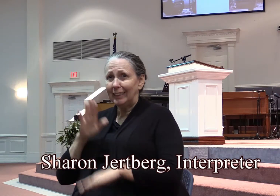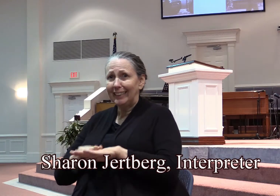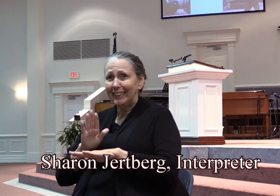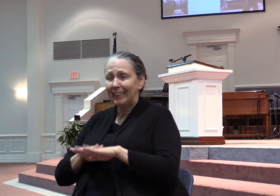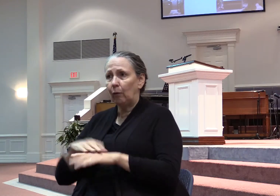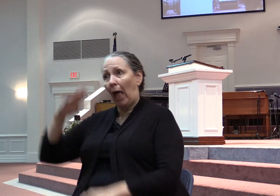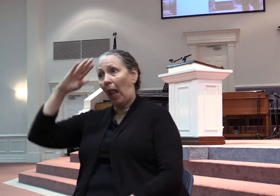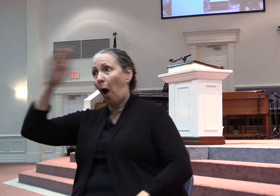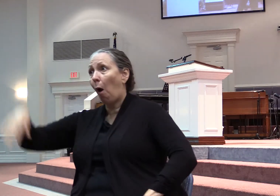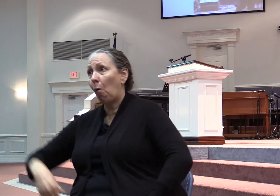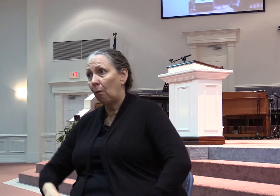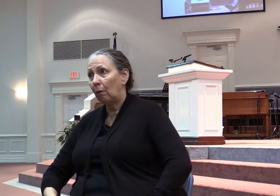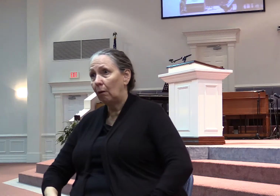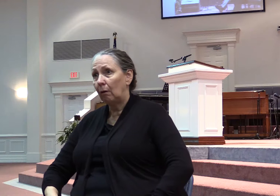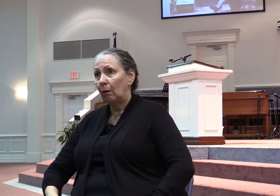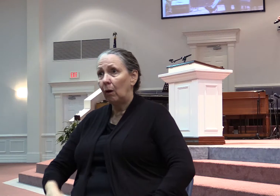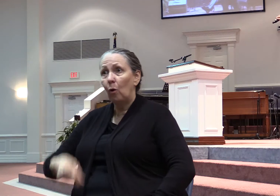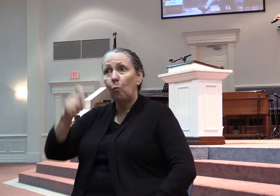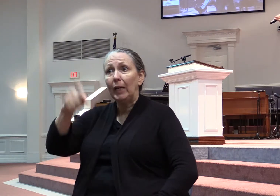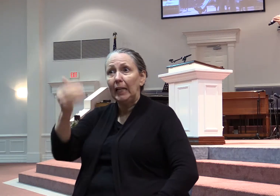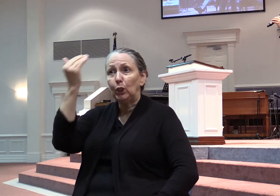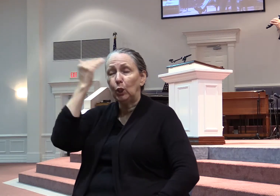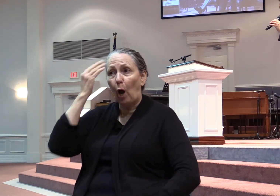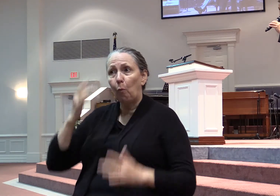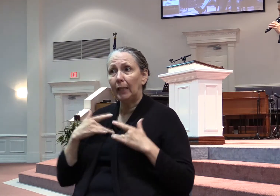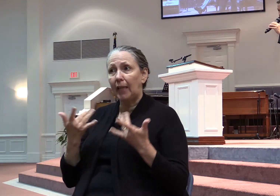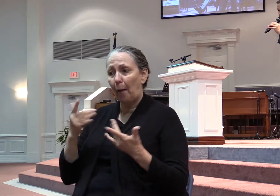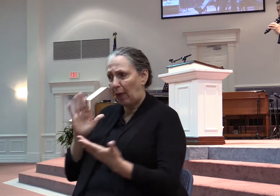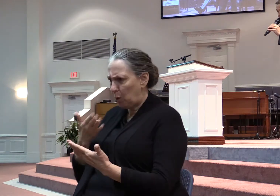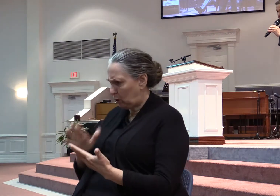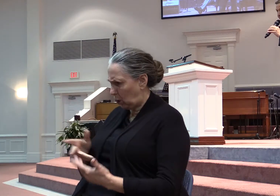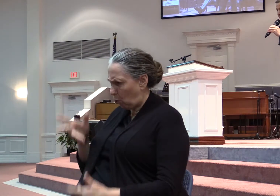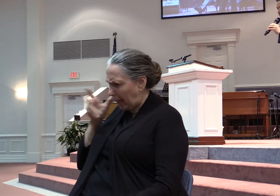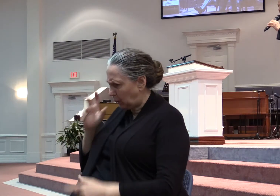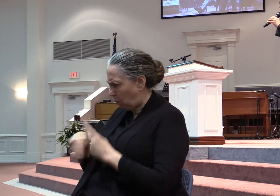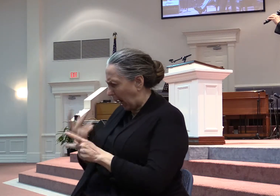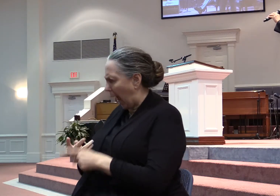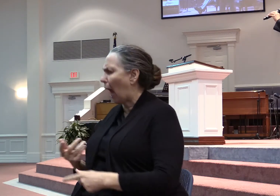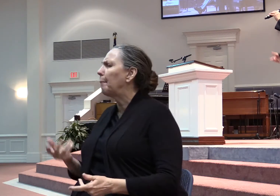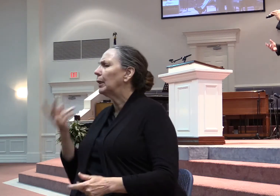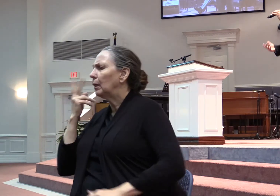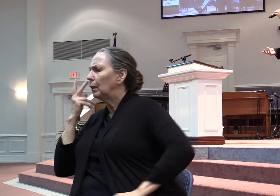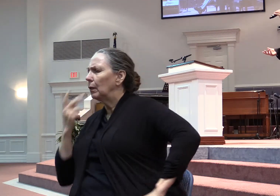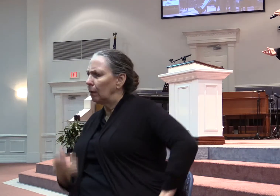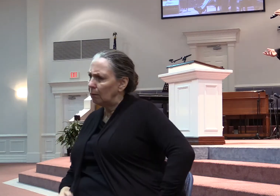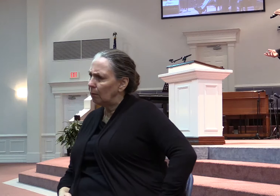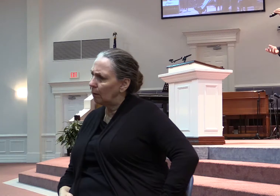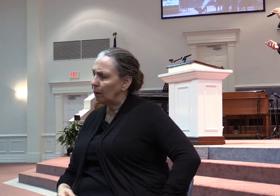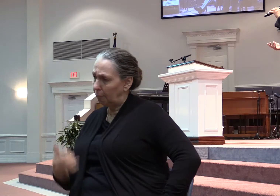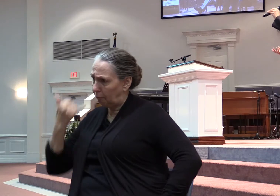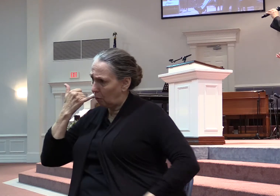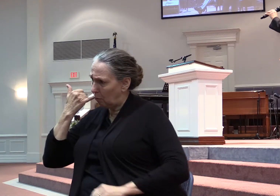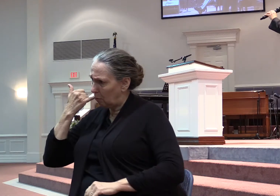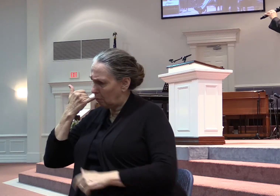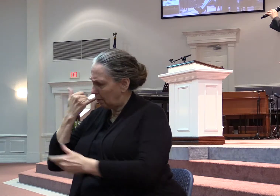Well, hello. We need to know what kind of music they're listening to. If your kid's got a phone and you